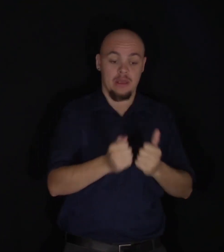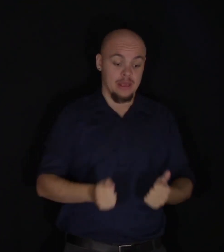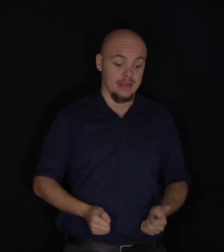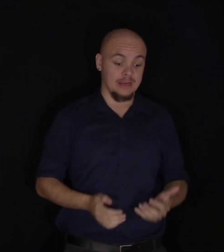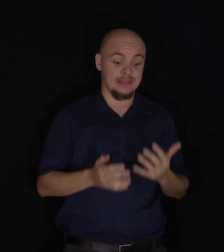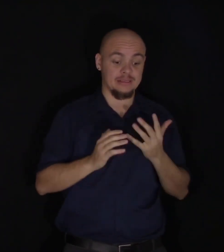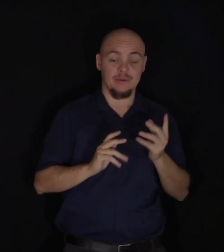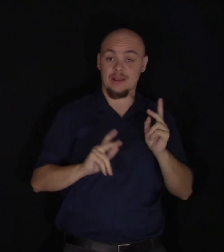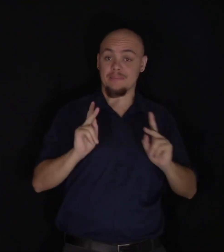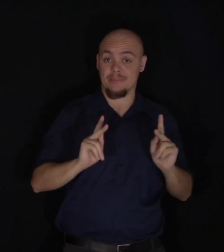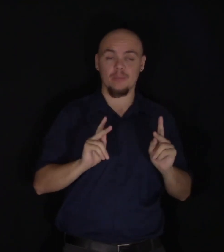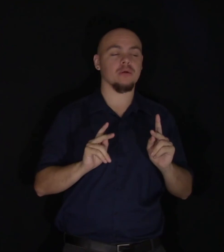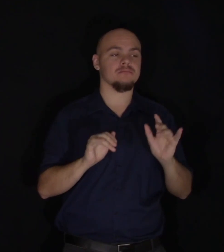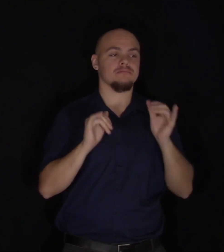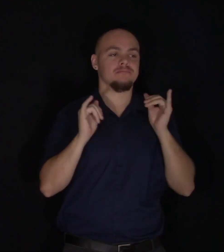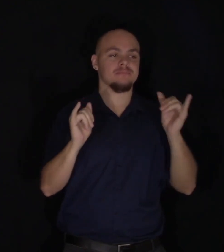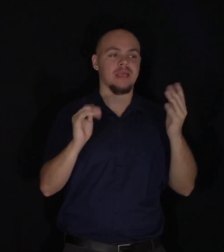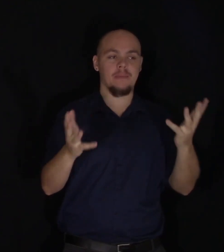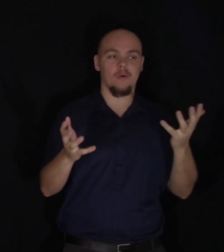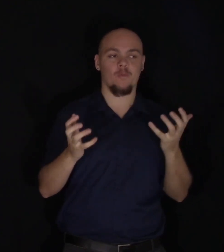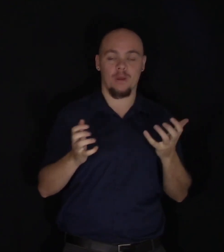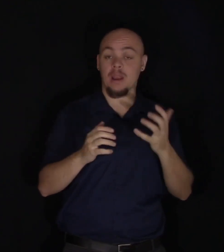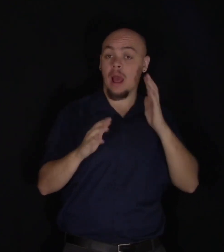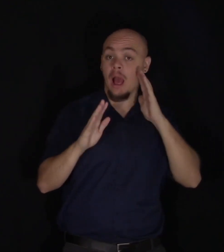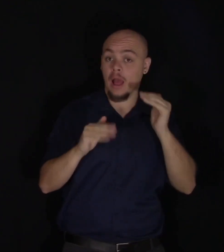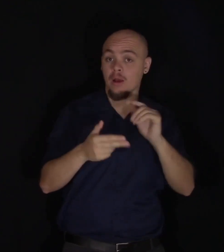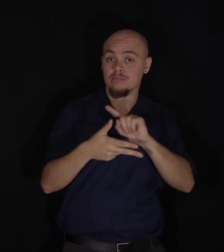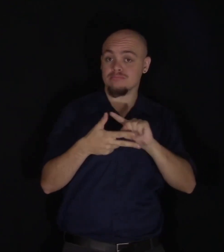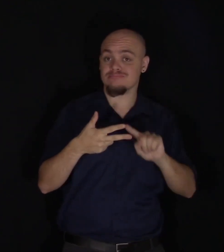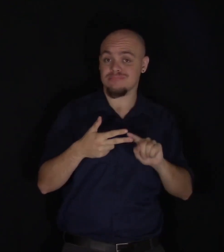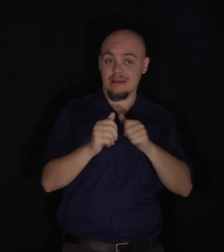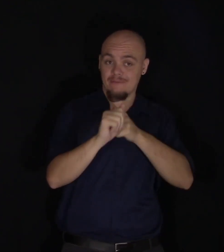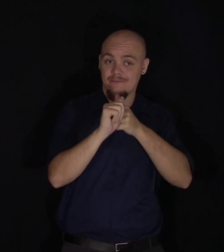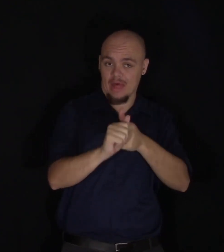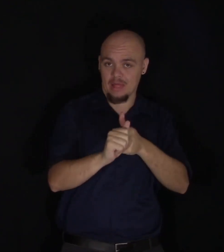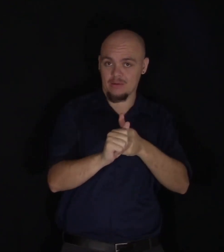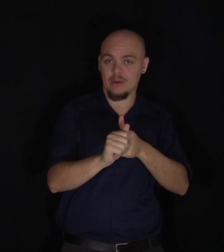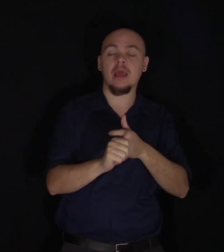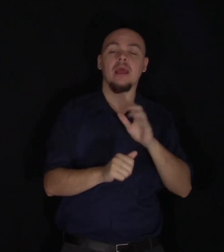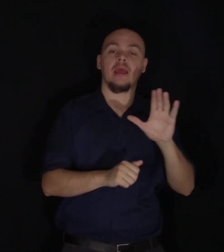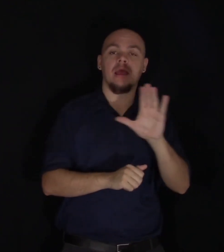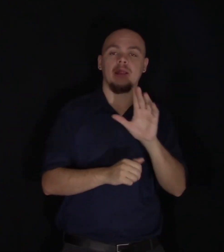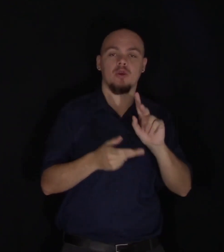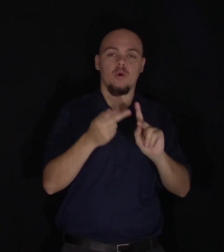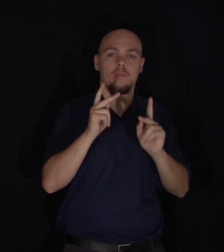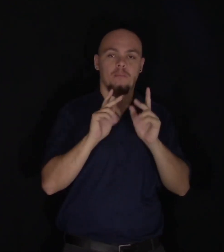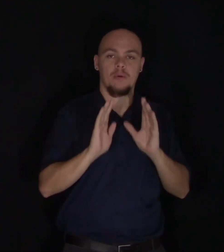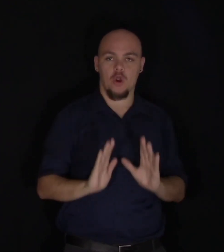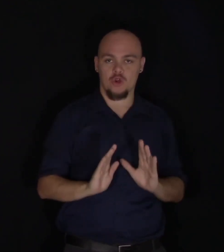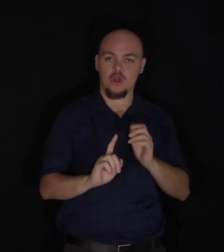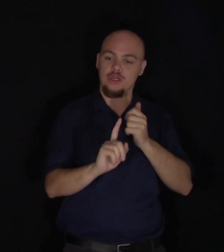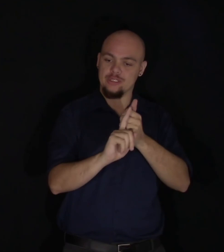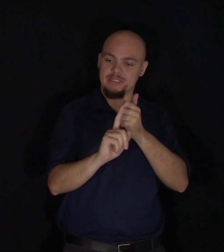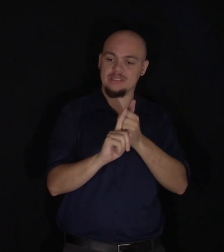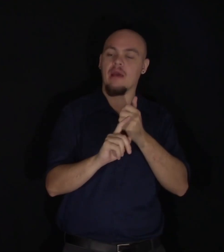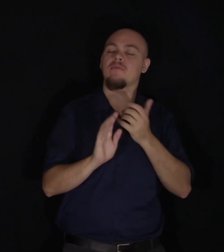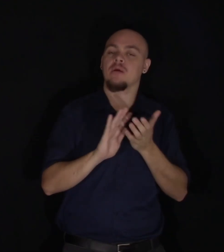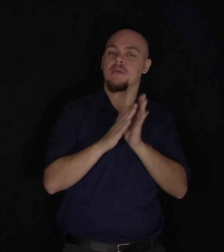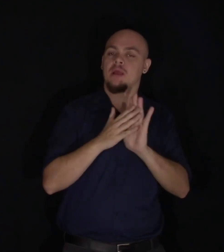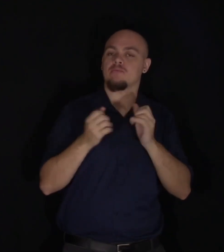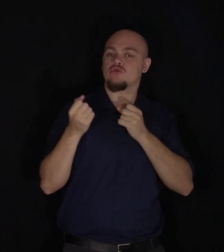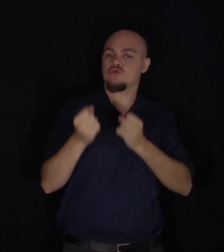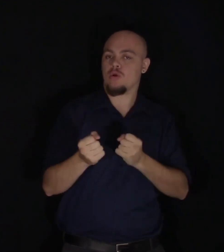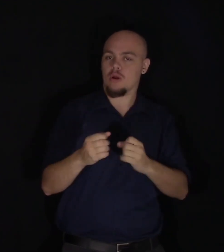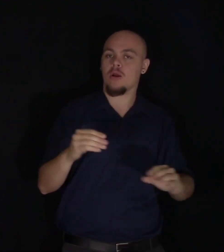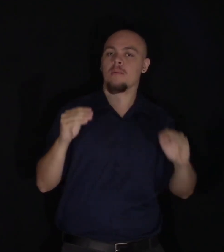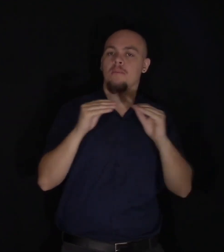same. I hope you'll follow their lead and inspire your partner and yourself to have a stronger, more